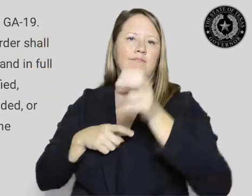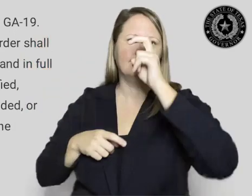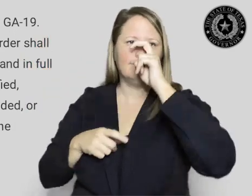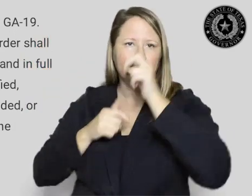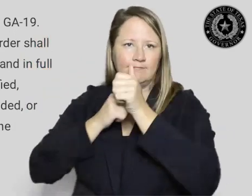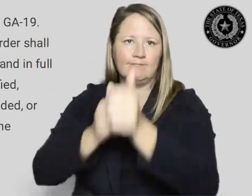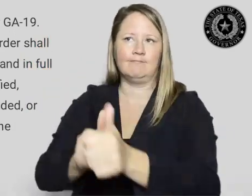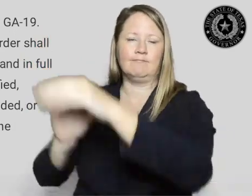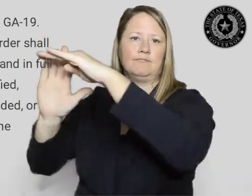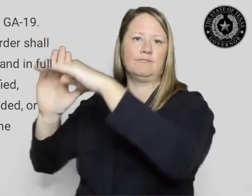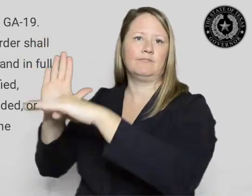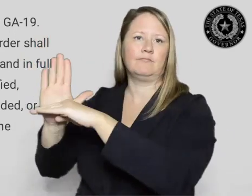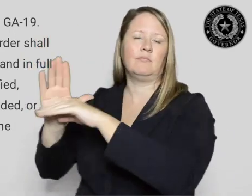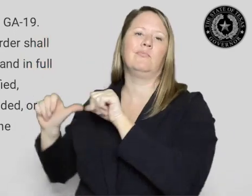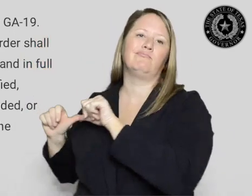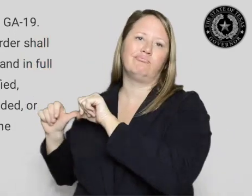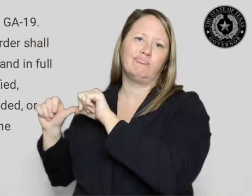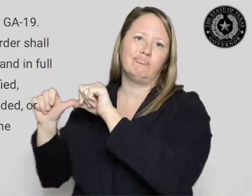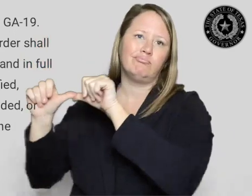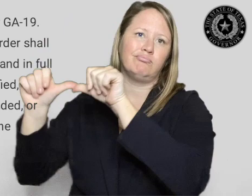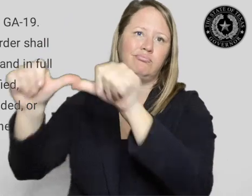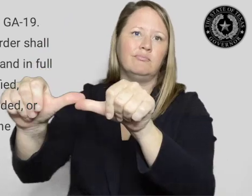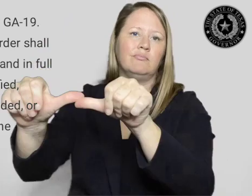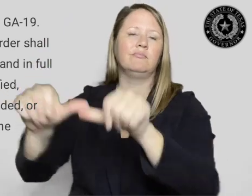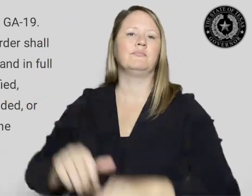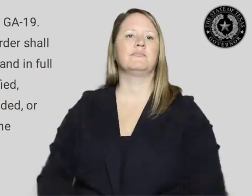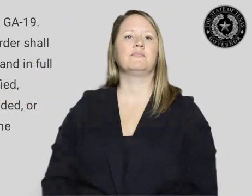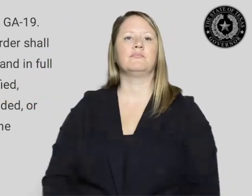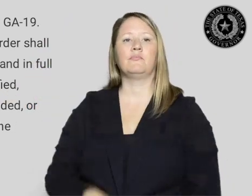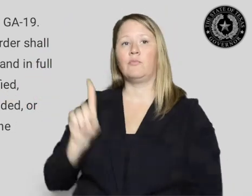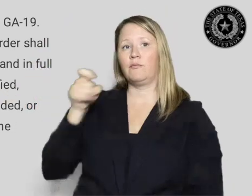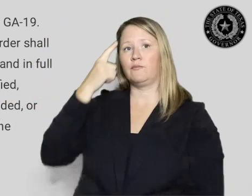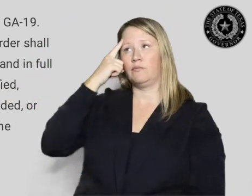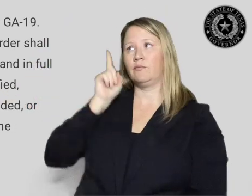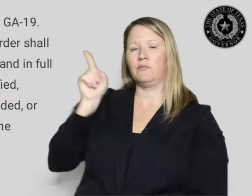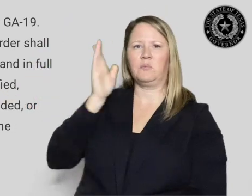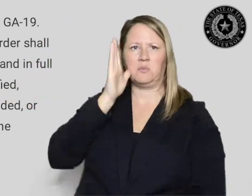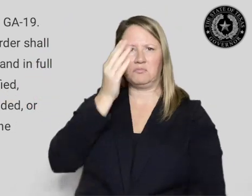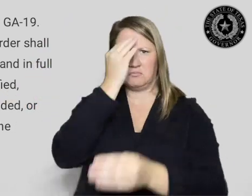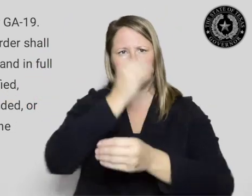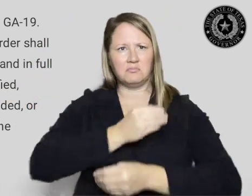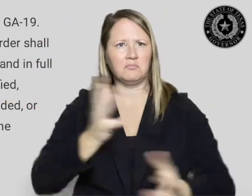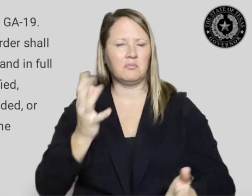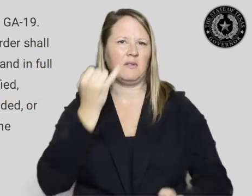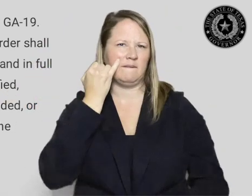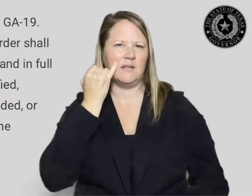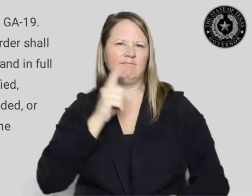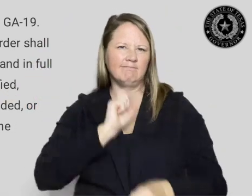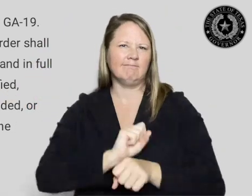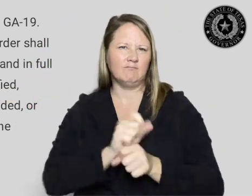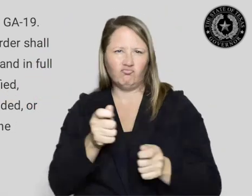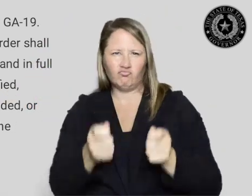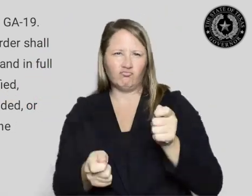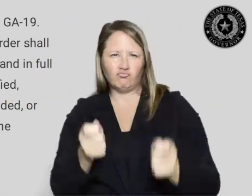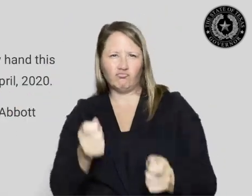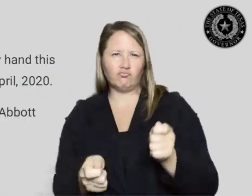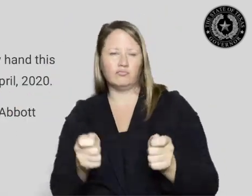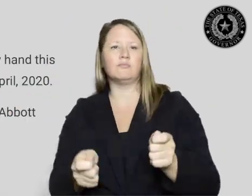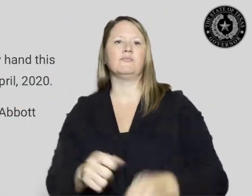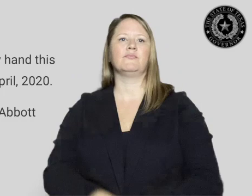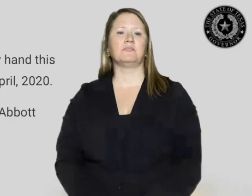This executive order shall remain in effect and in full force until modified, amended, rescinded, or superseded by the